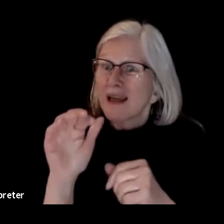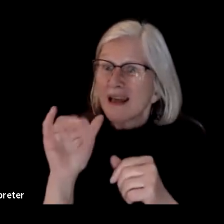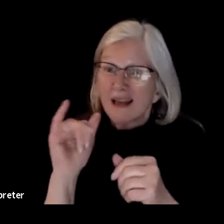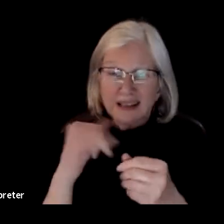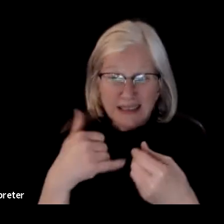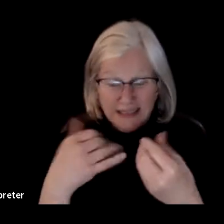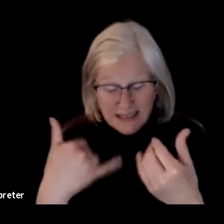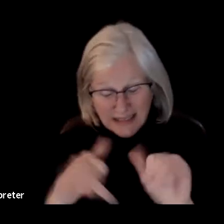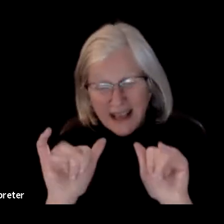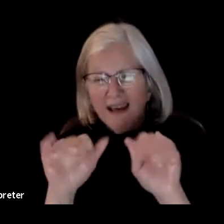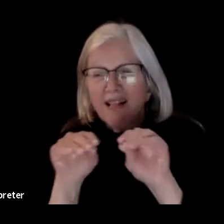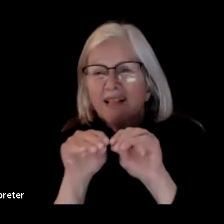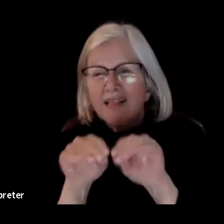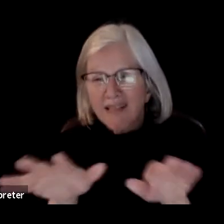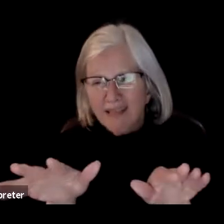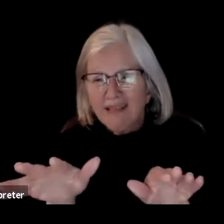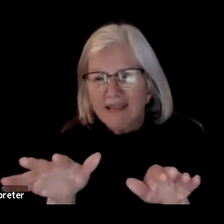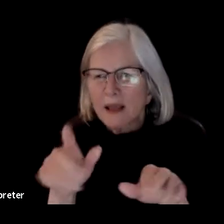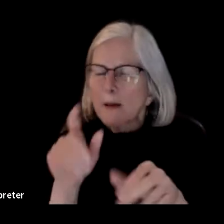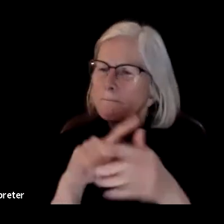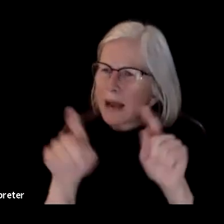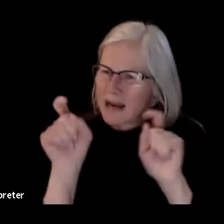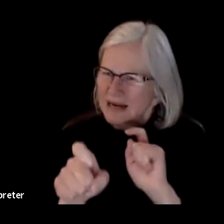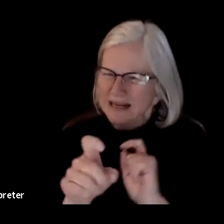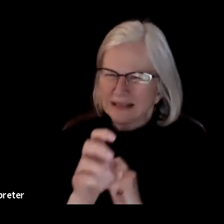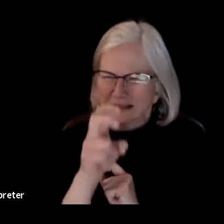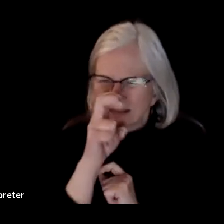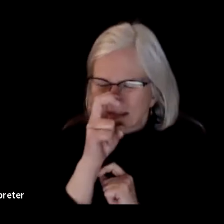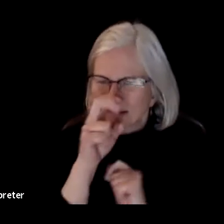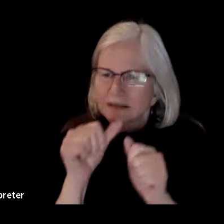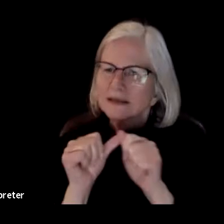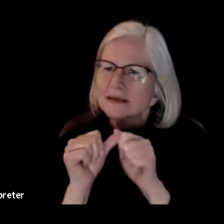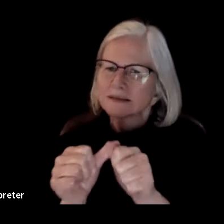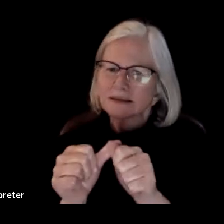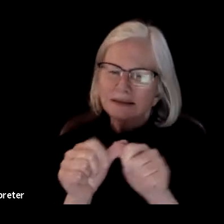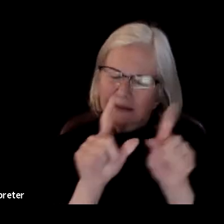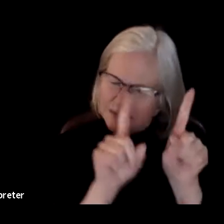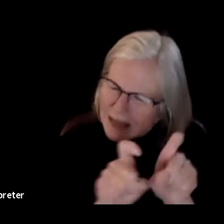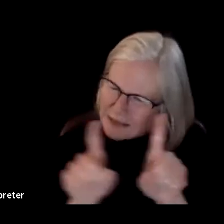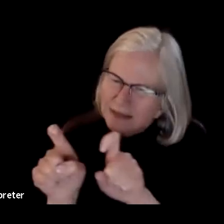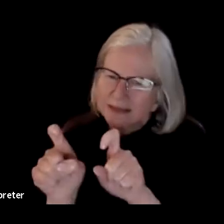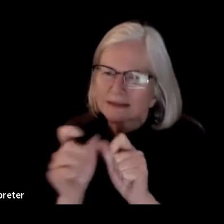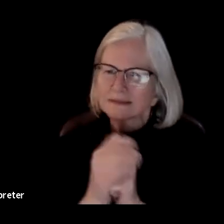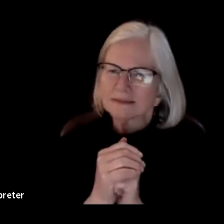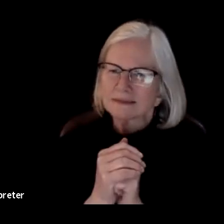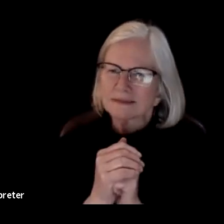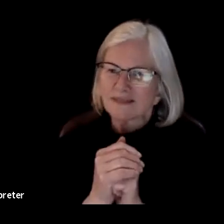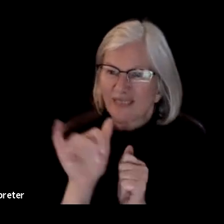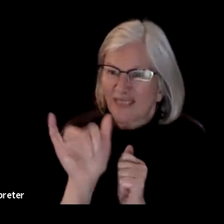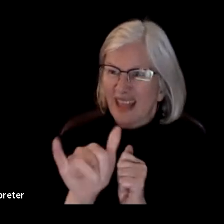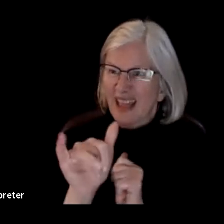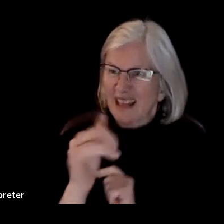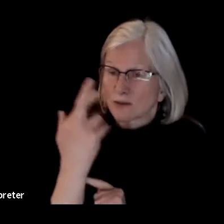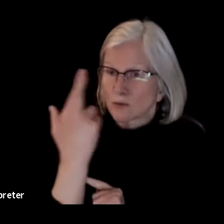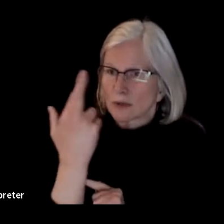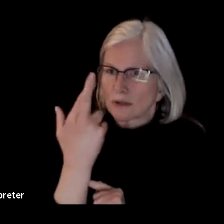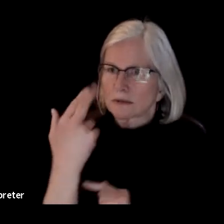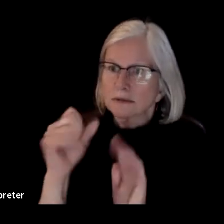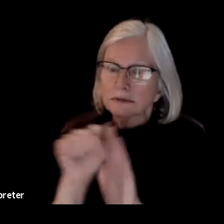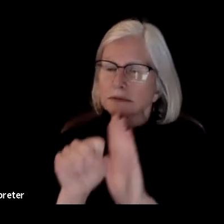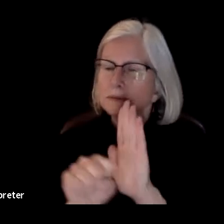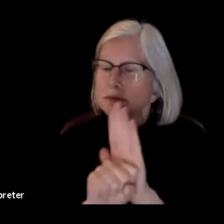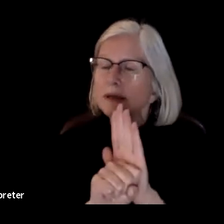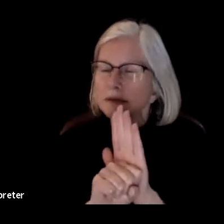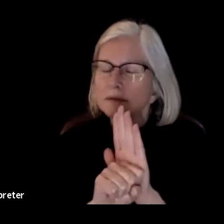vigilant and we need to keep testing. That's why the state continues to expand its successful mitigation